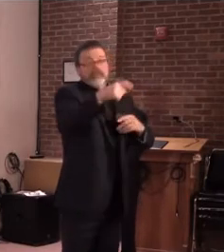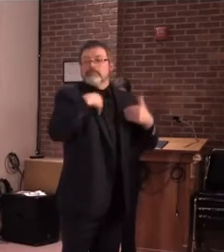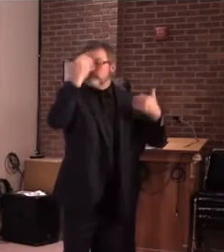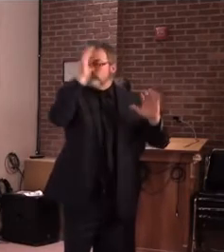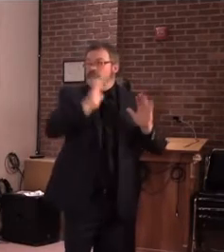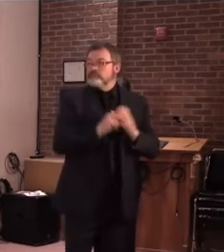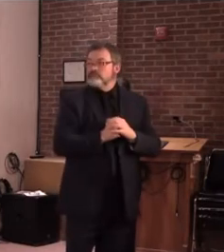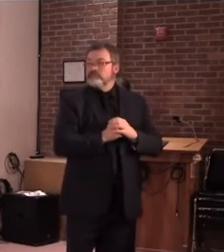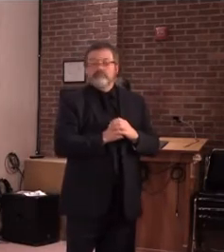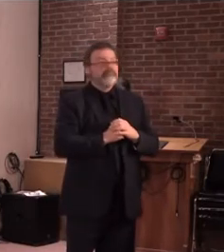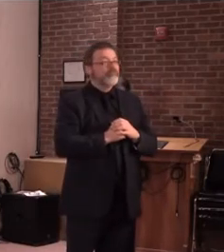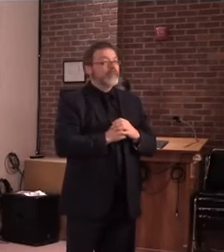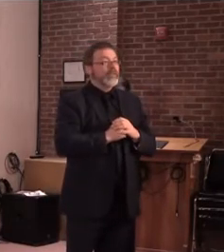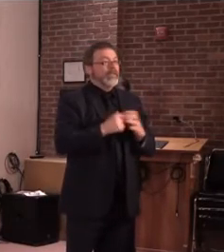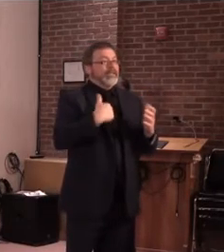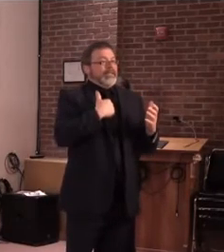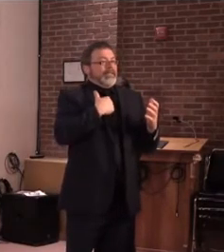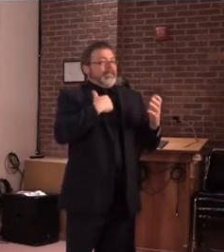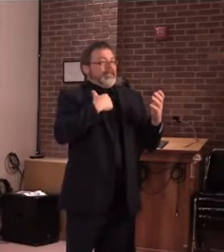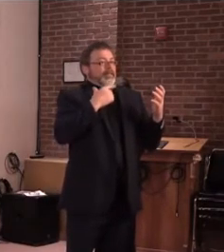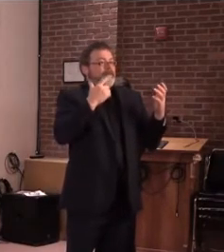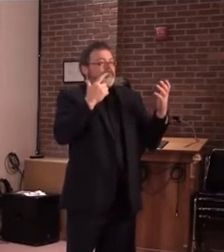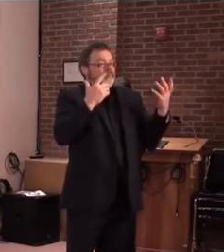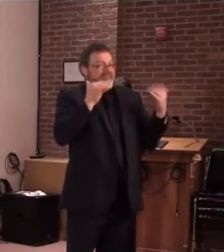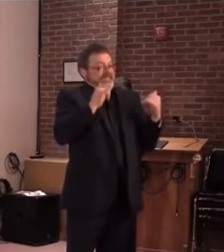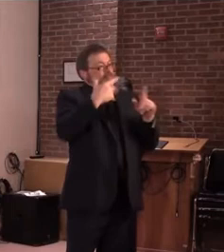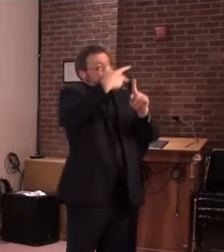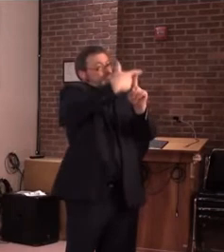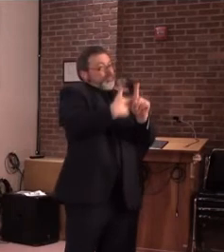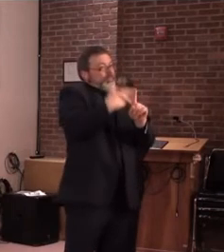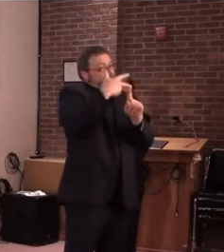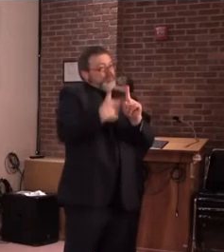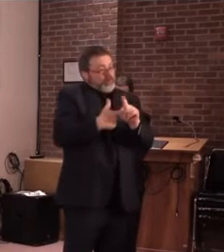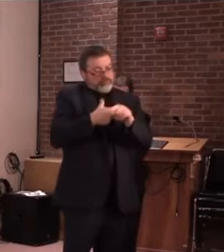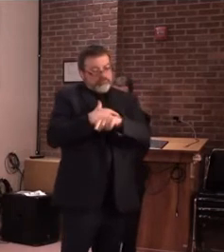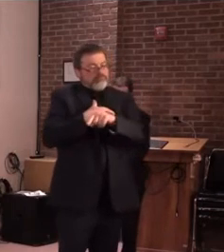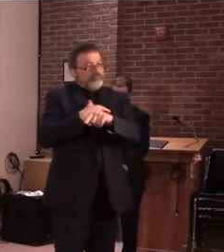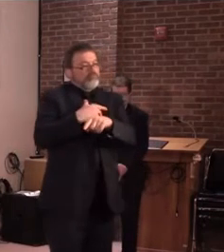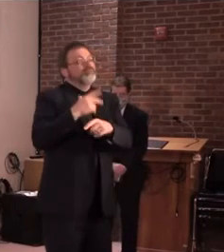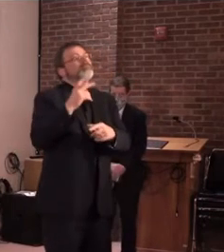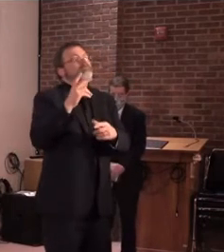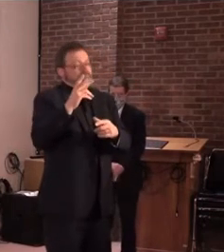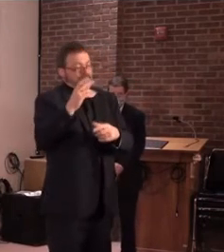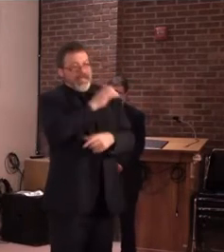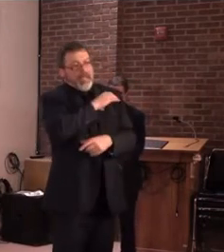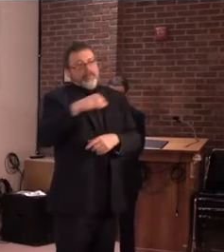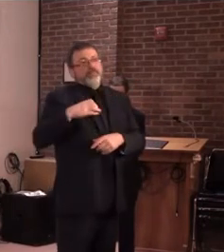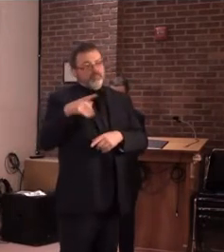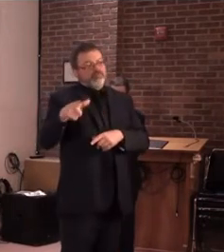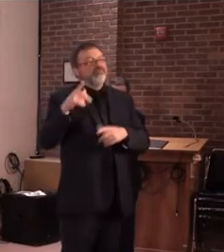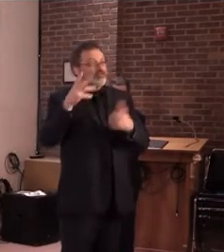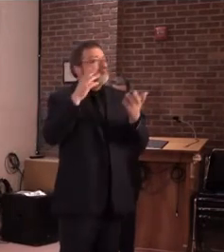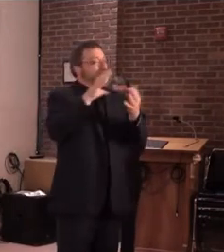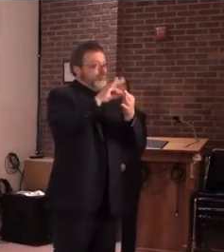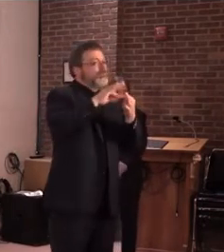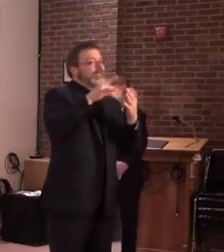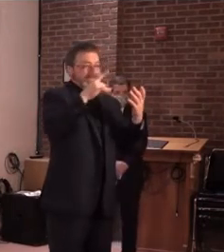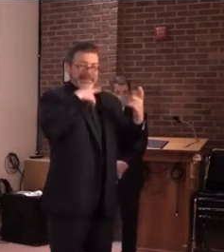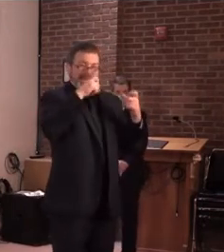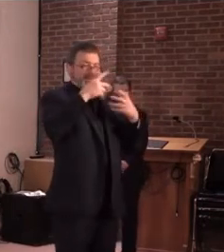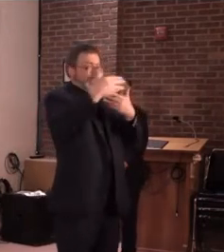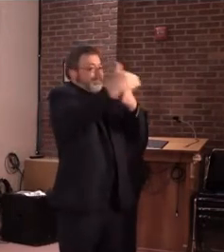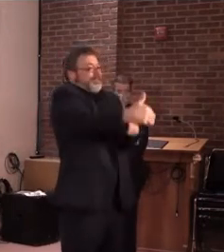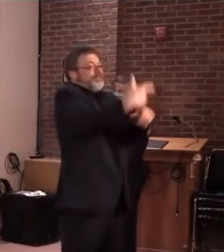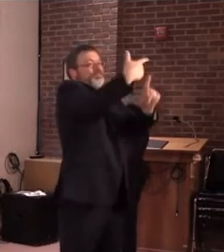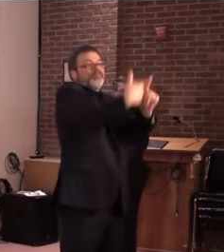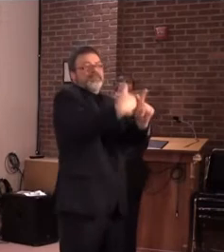get out of this pandemic emergency situation and get the lay of the land and figure out what makes sense from a budgetary